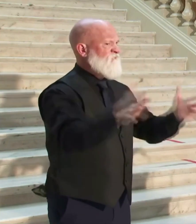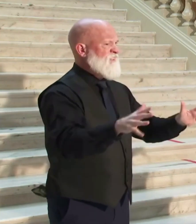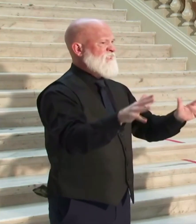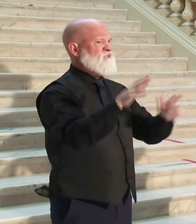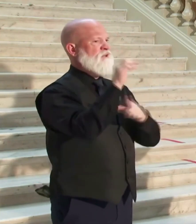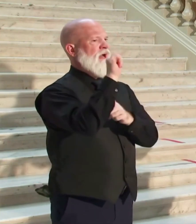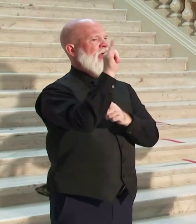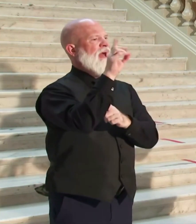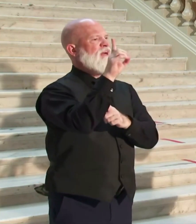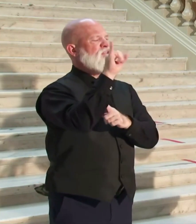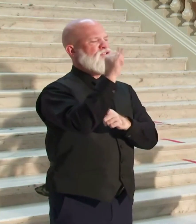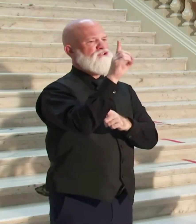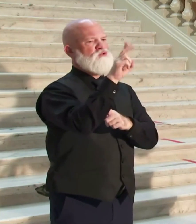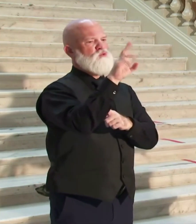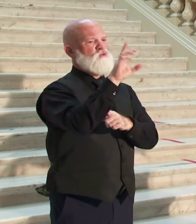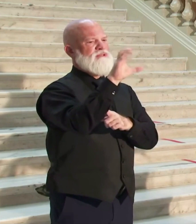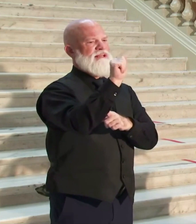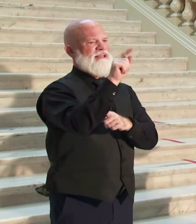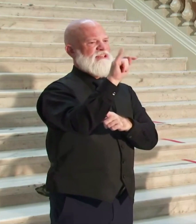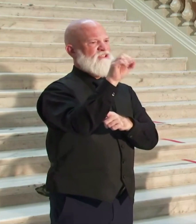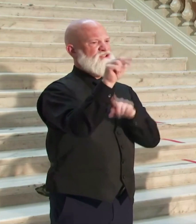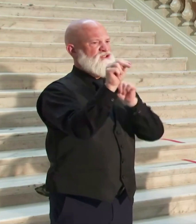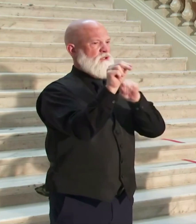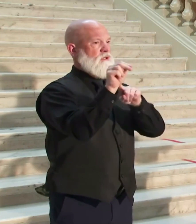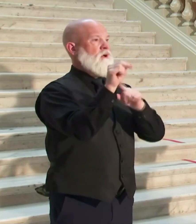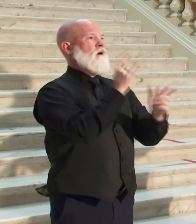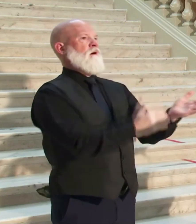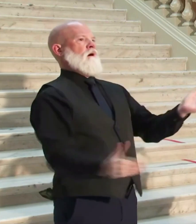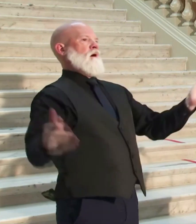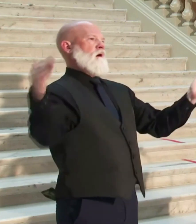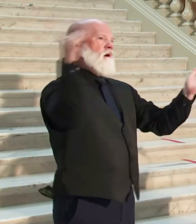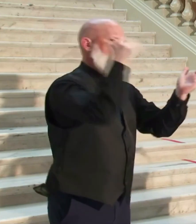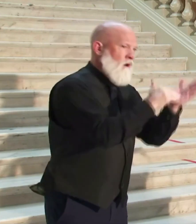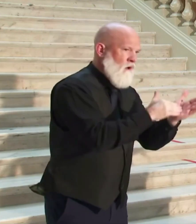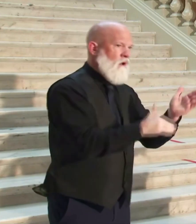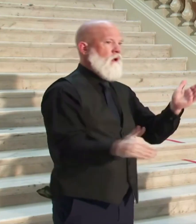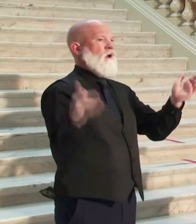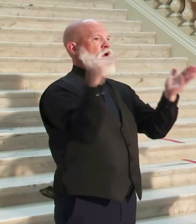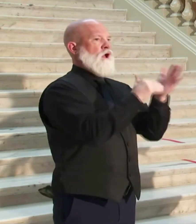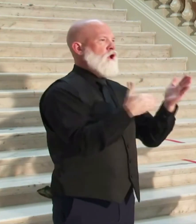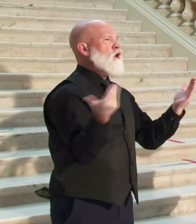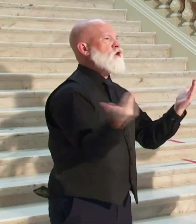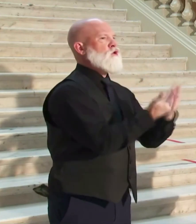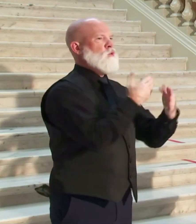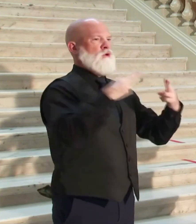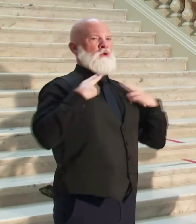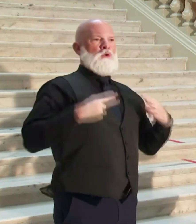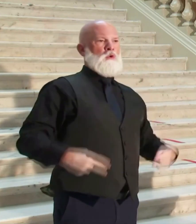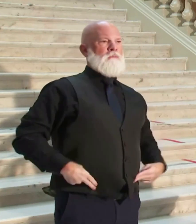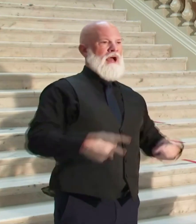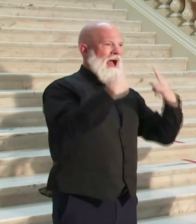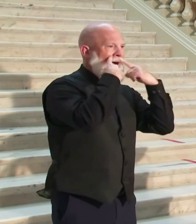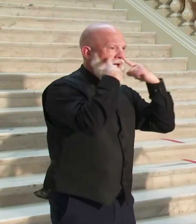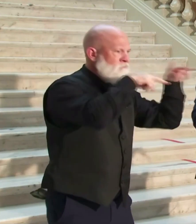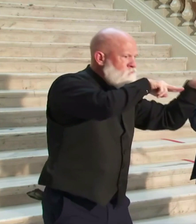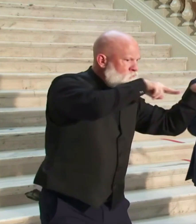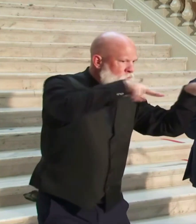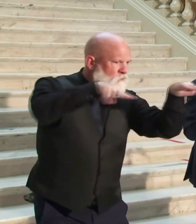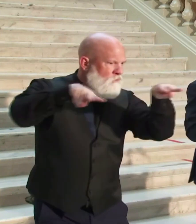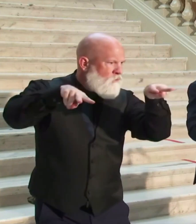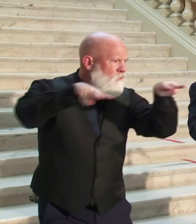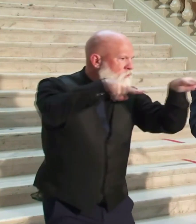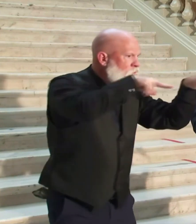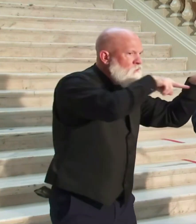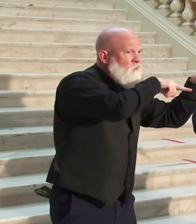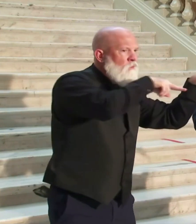get adjudicated again. So you have a different panel of human beings looking to make those decisions. So that's another reason that could be affected. Every one of